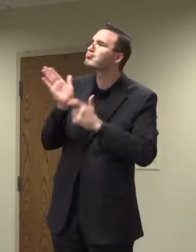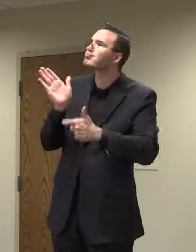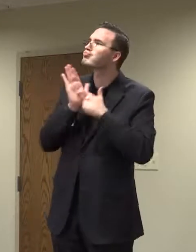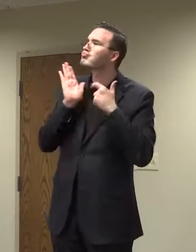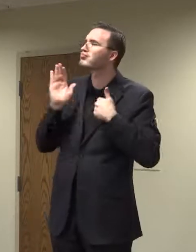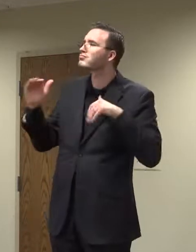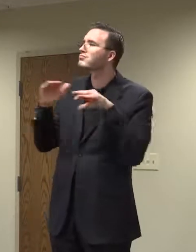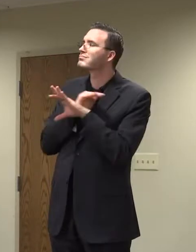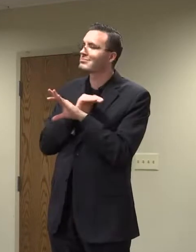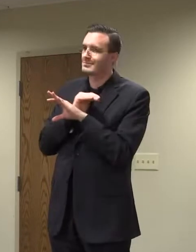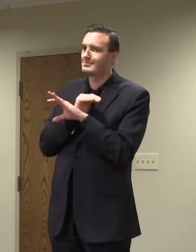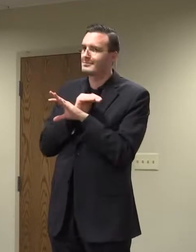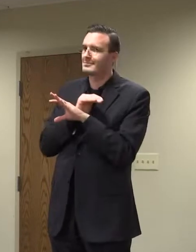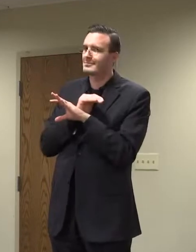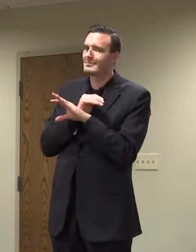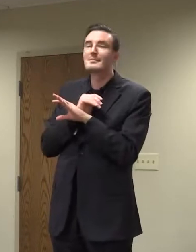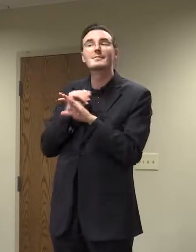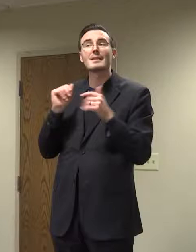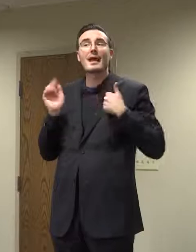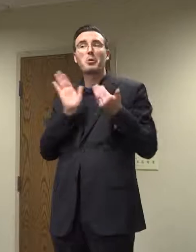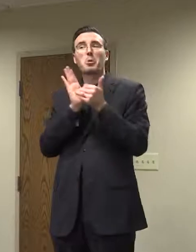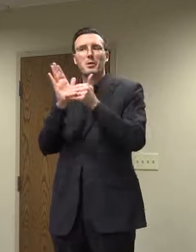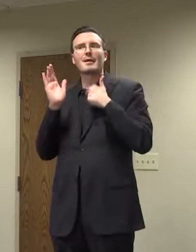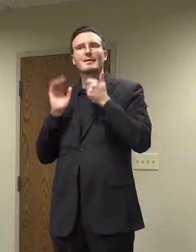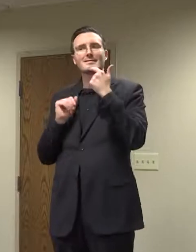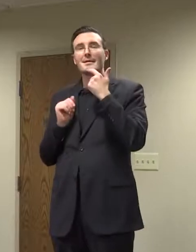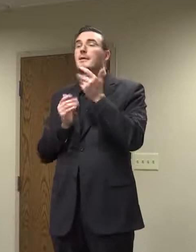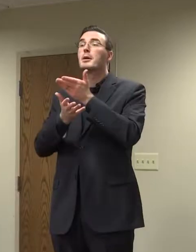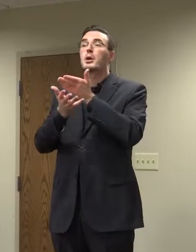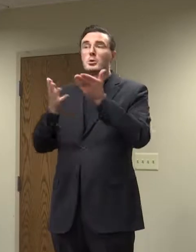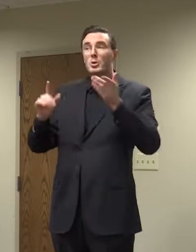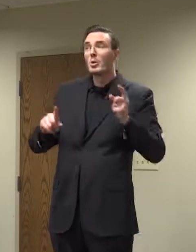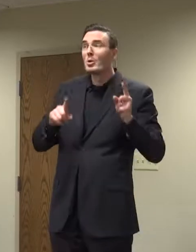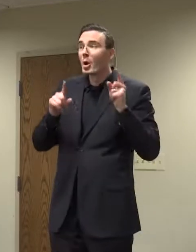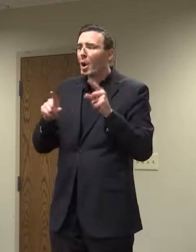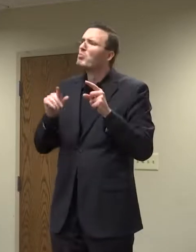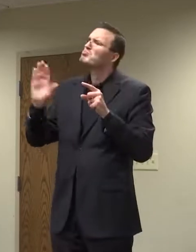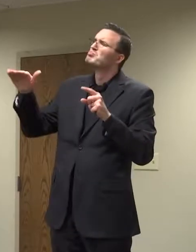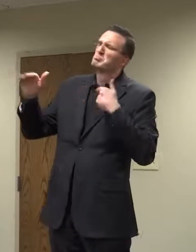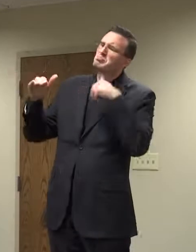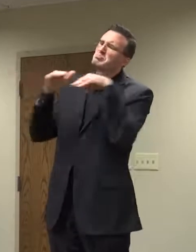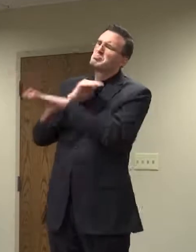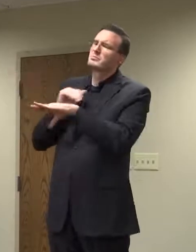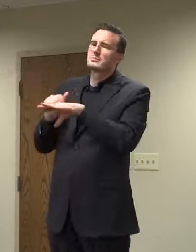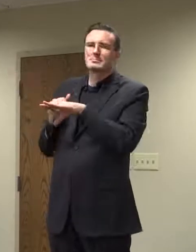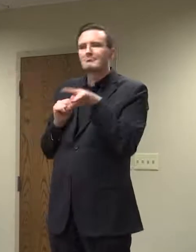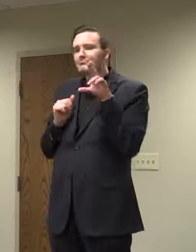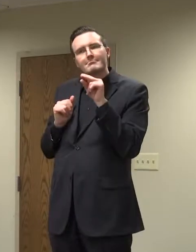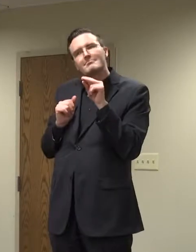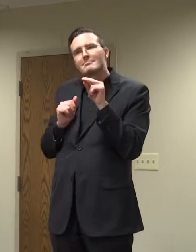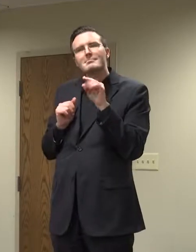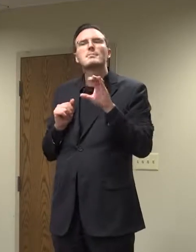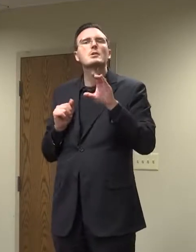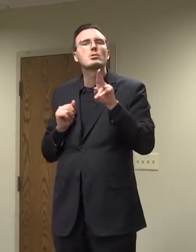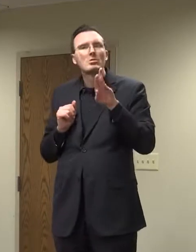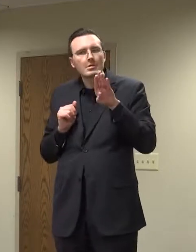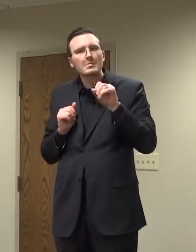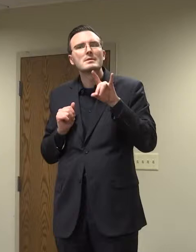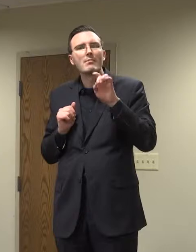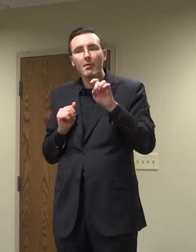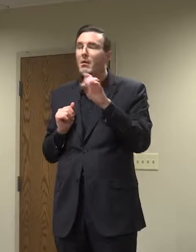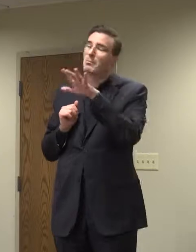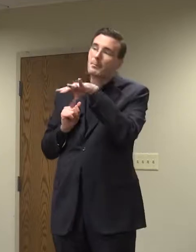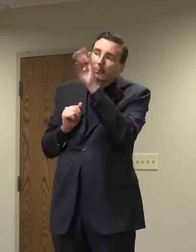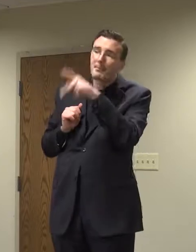dining, they don't need to provide it, and they won't feel the need to do that. Continue the curbside, continue to purchase gift cards.